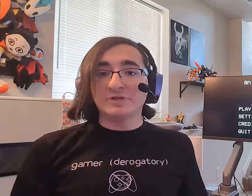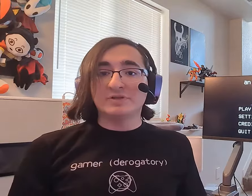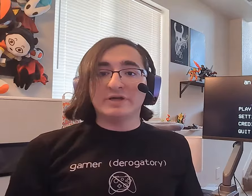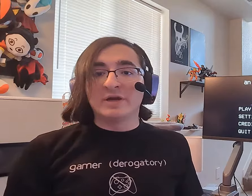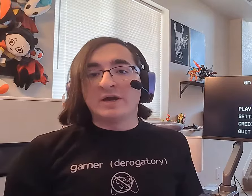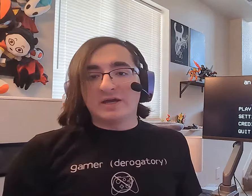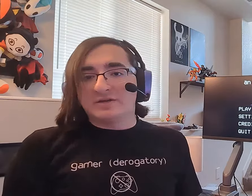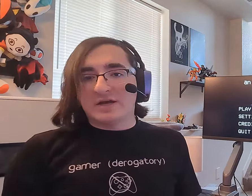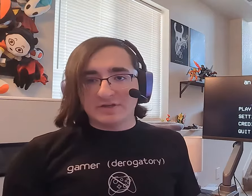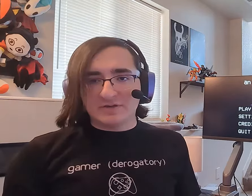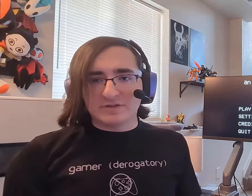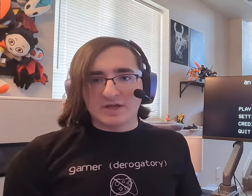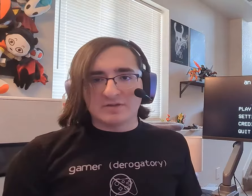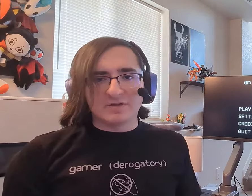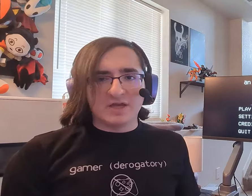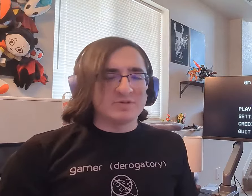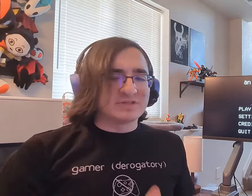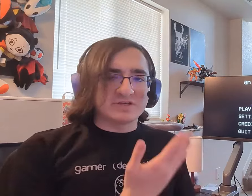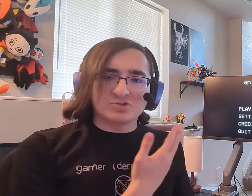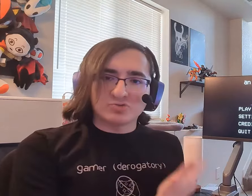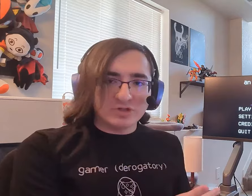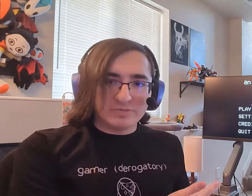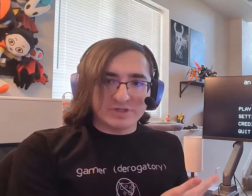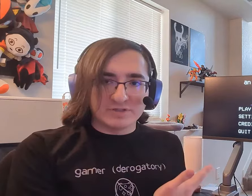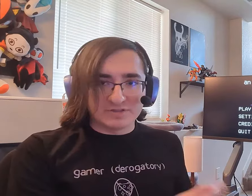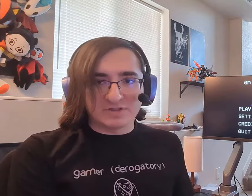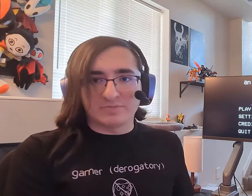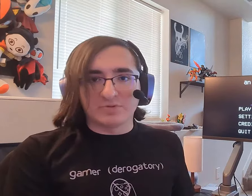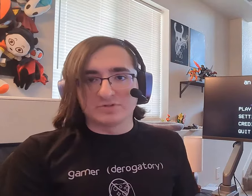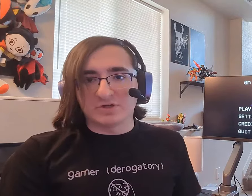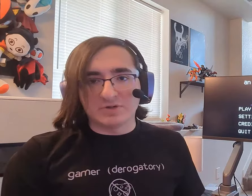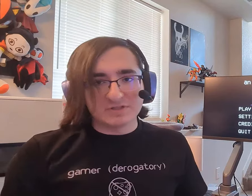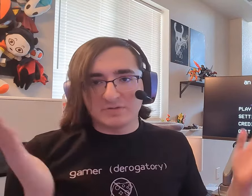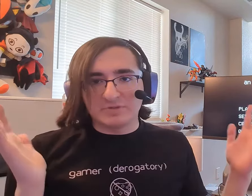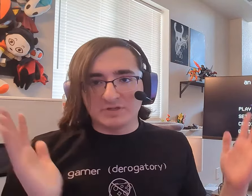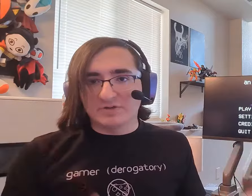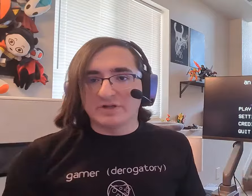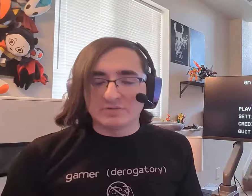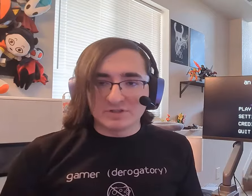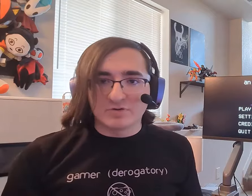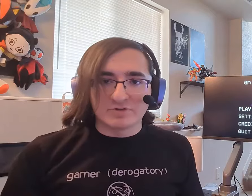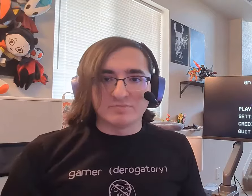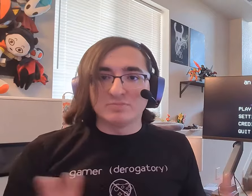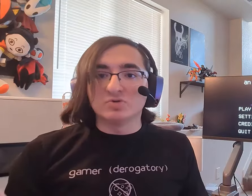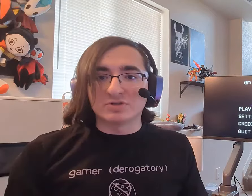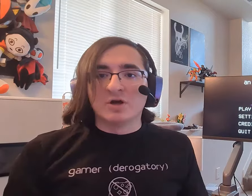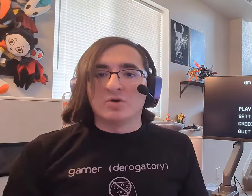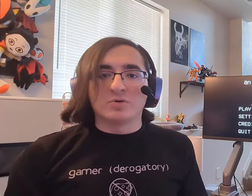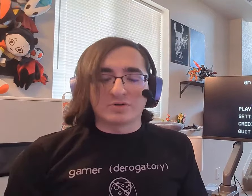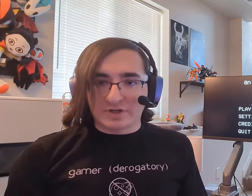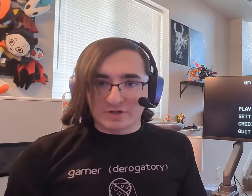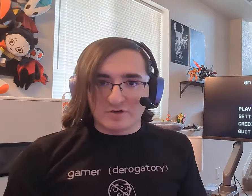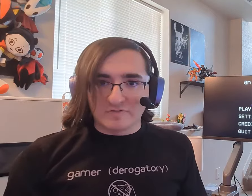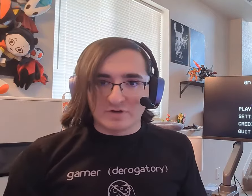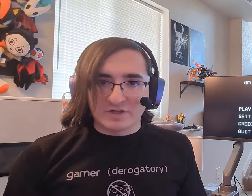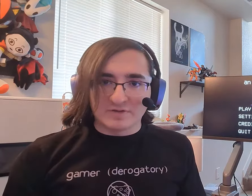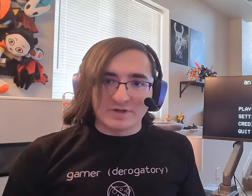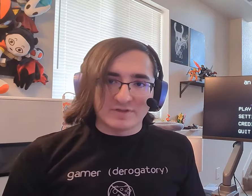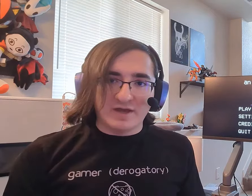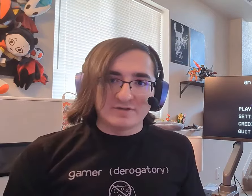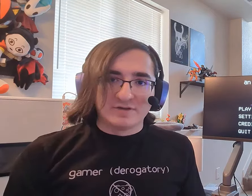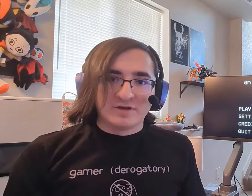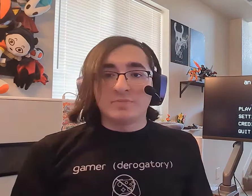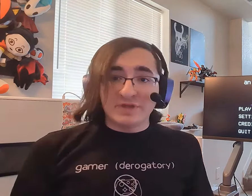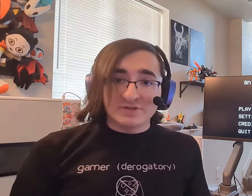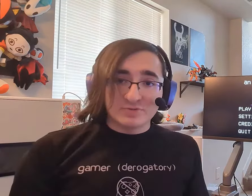keep it really light, and at the end of the day, the game is extremely simple, so it's not a big deal anyways. You don't need to mute or click off or anything